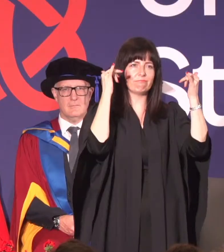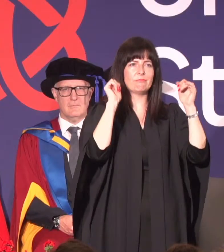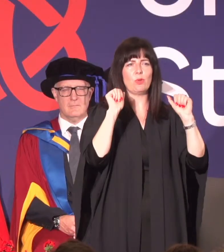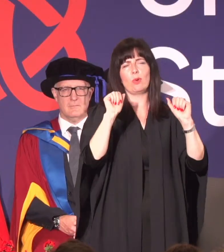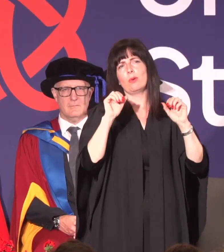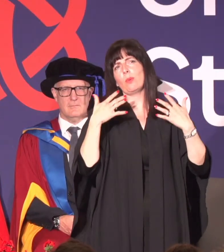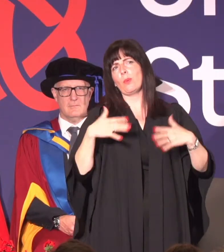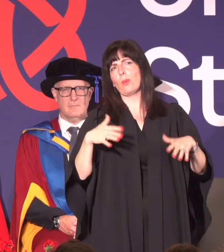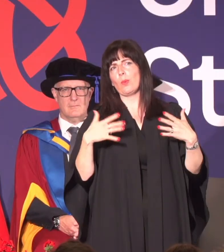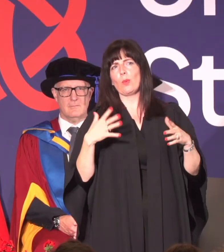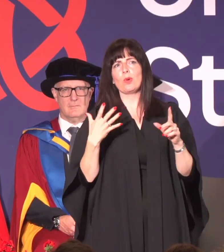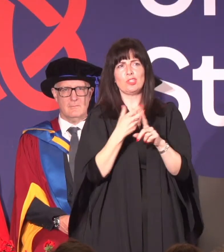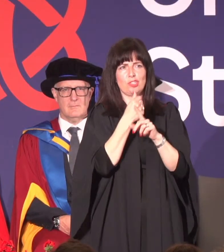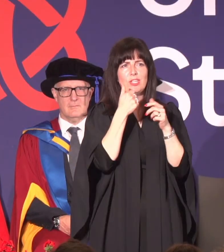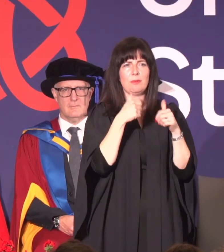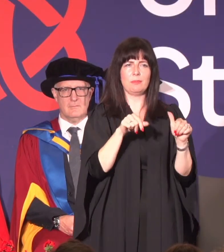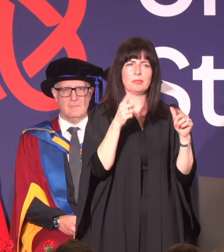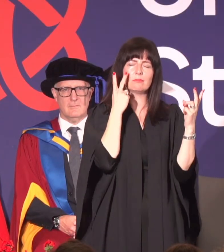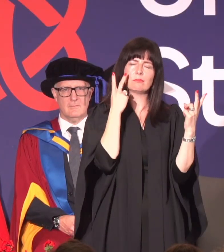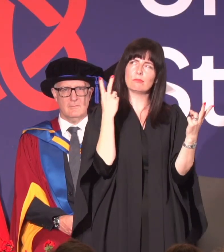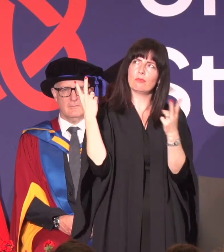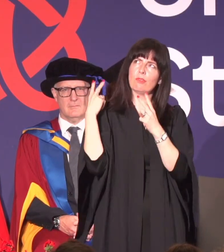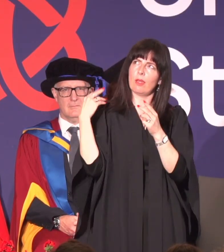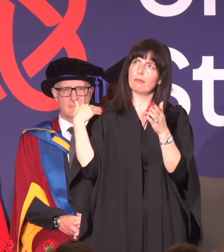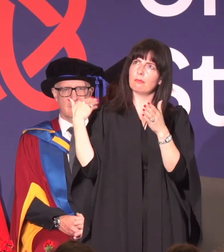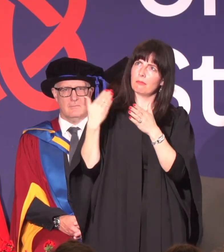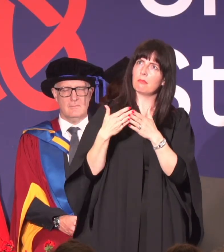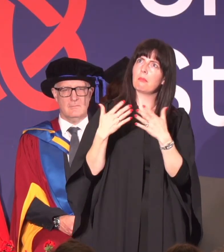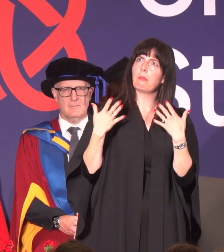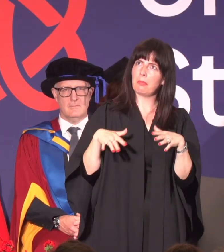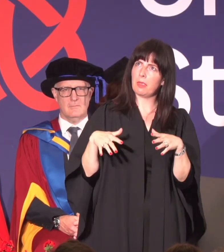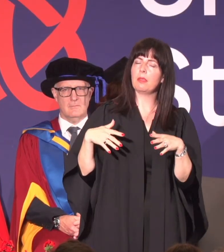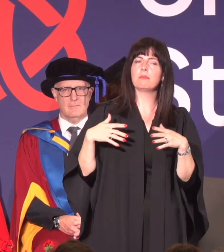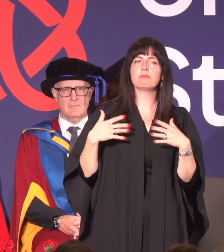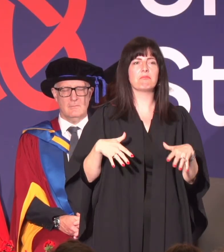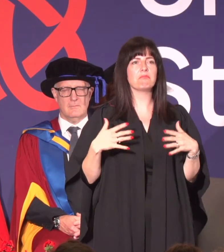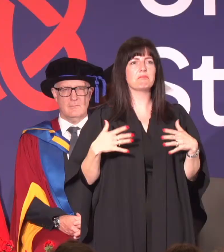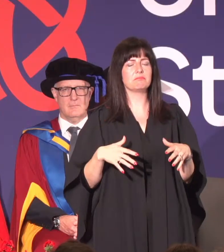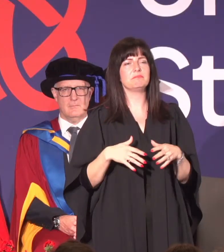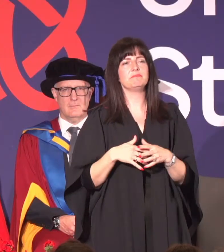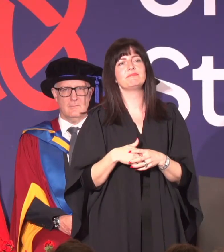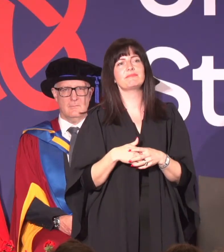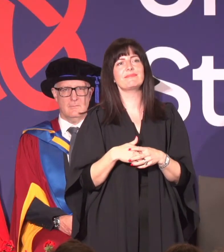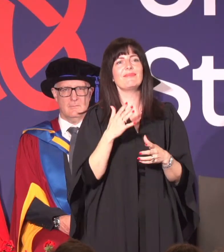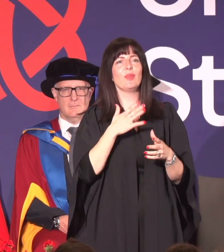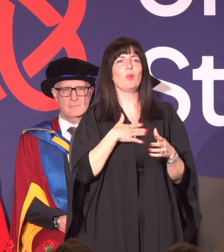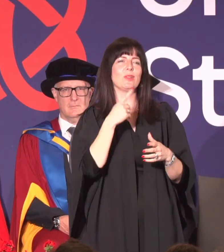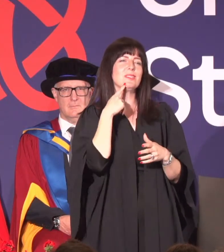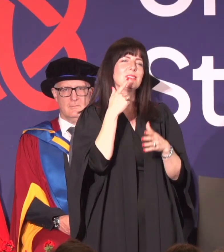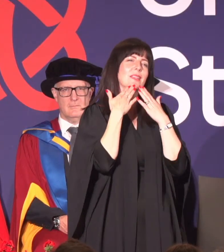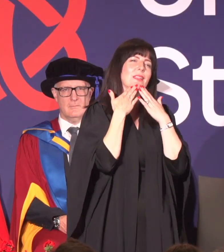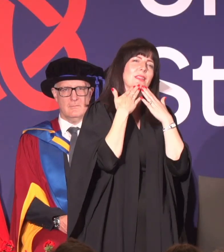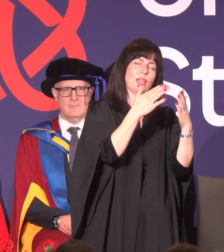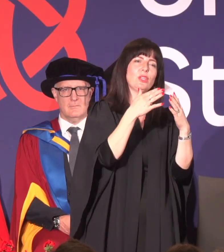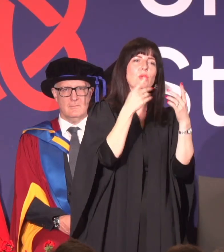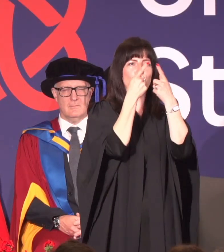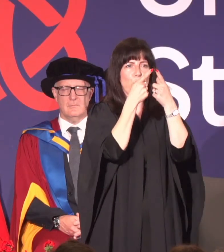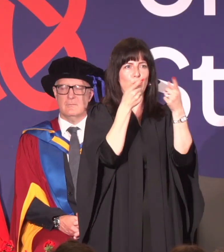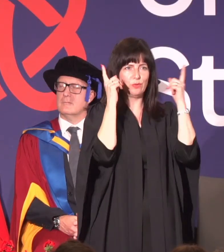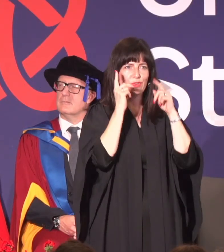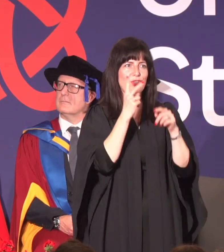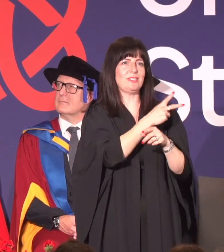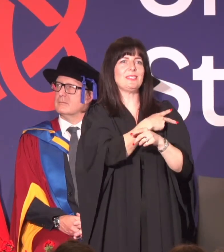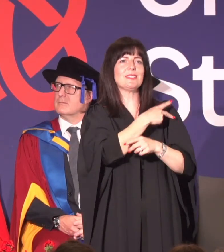significant achievements and to reflect on how far you've come. I also wish to pay tribute to the university